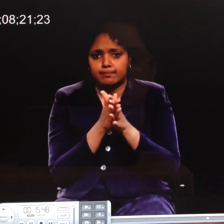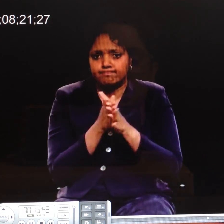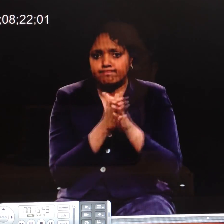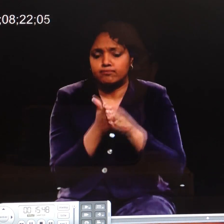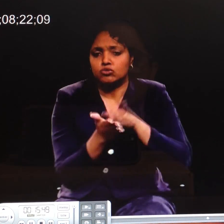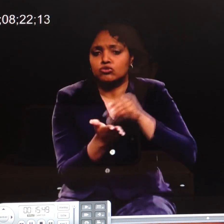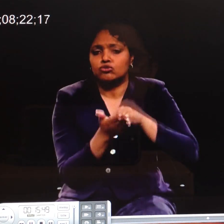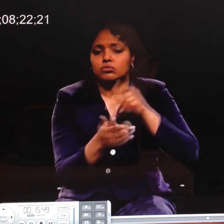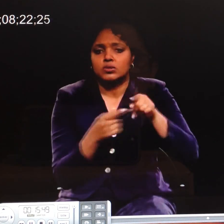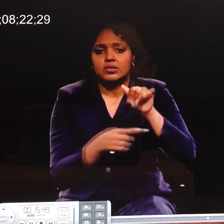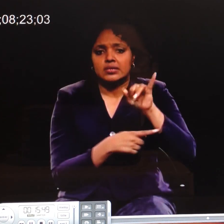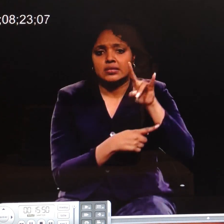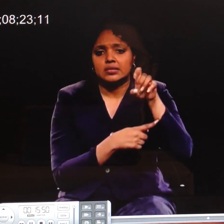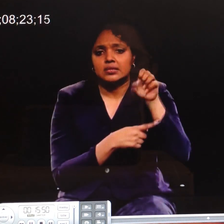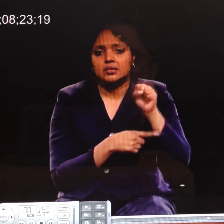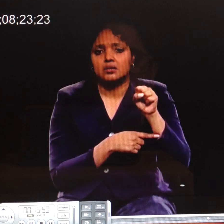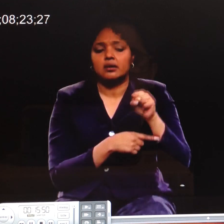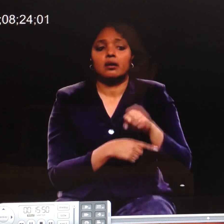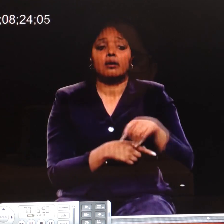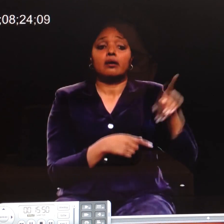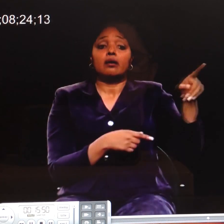impact all of their communities.